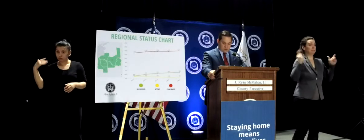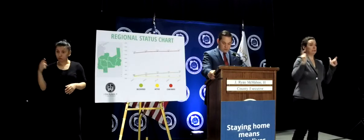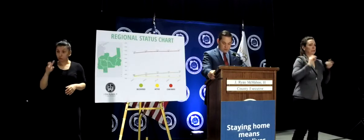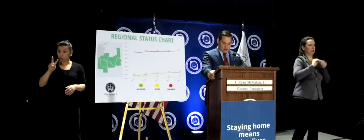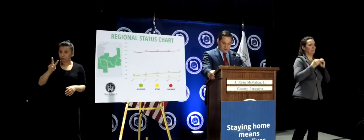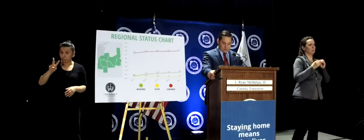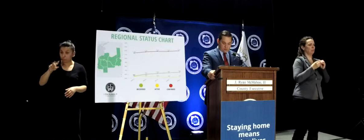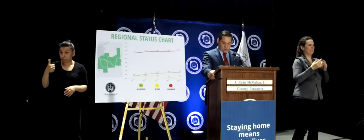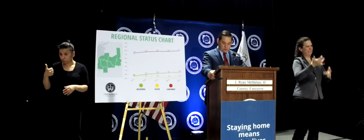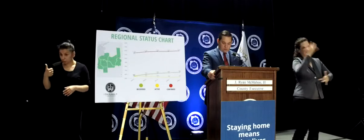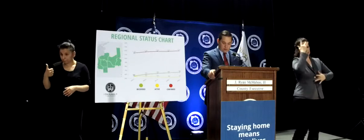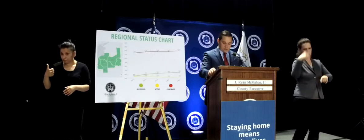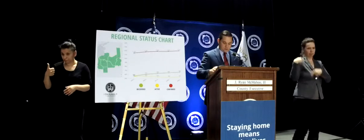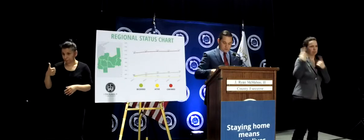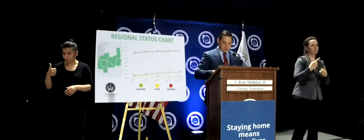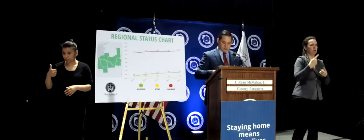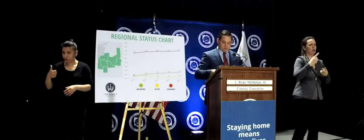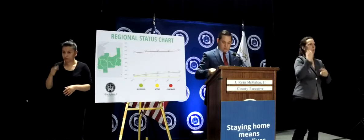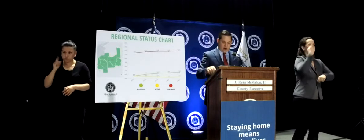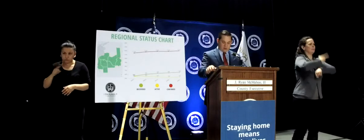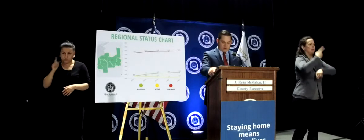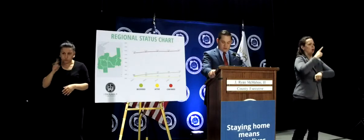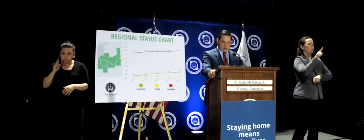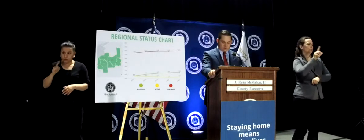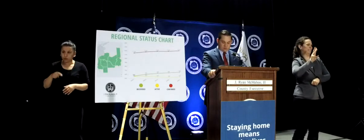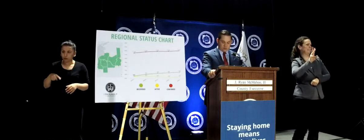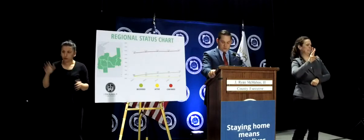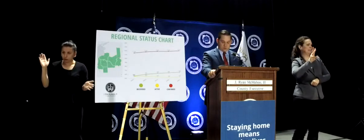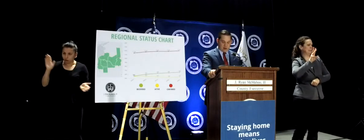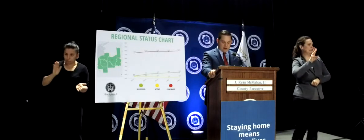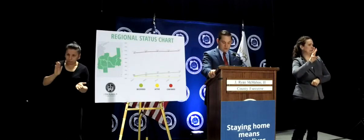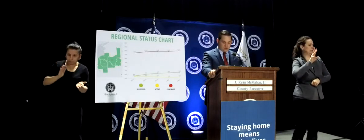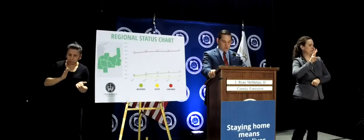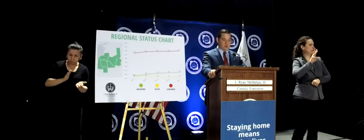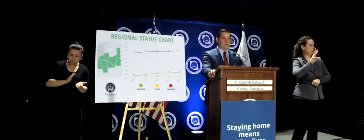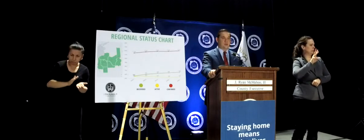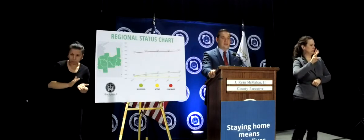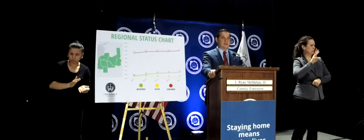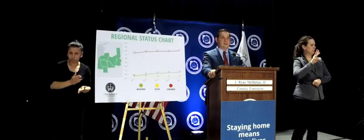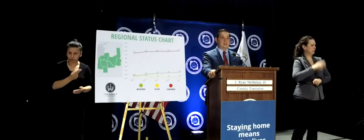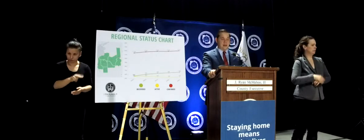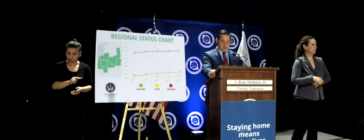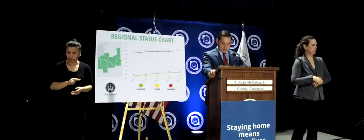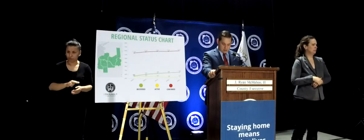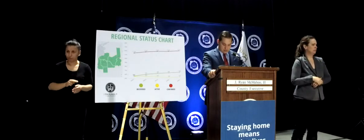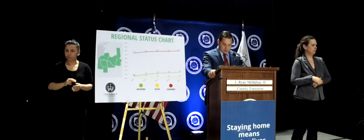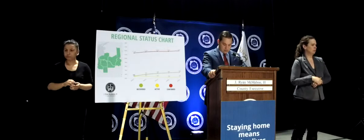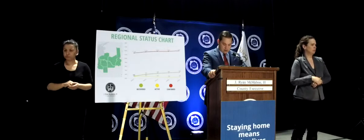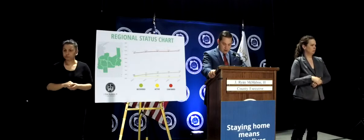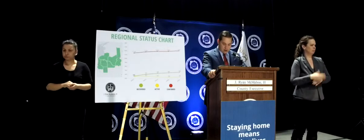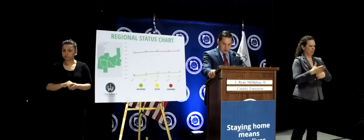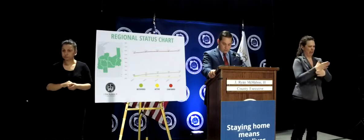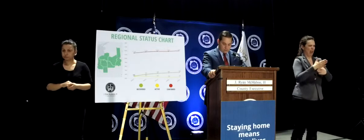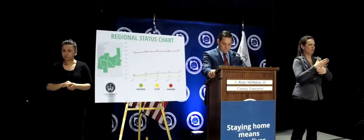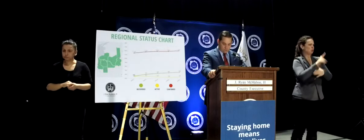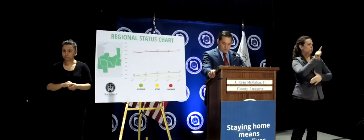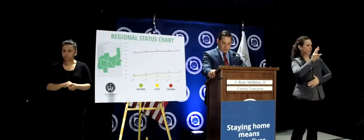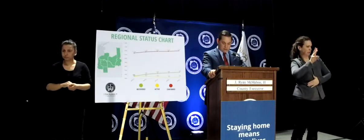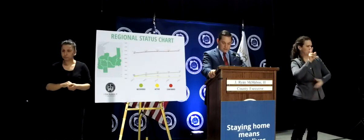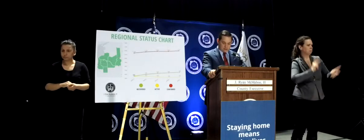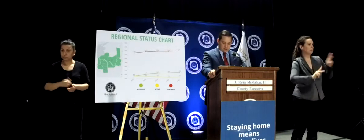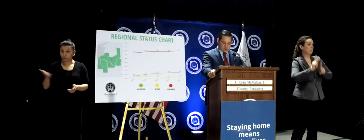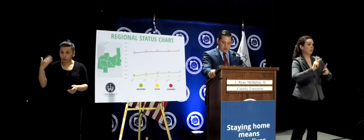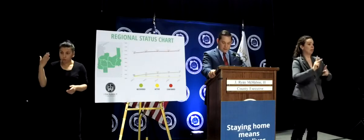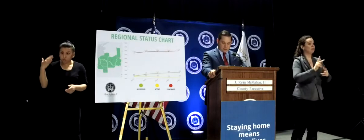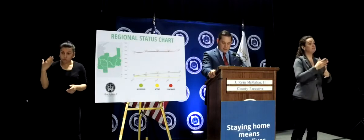time. The 2 weeks prior to our shelter in place, we're averaging 23 cases a day. If